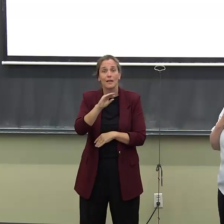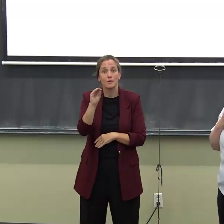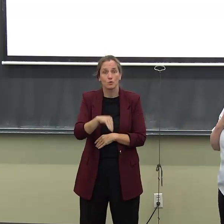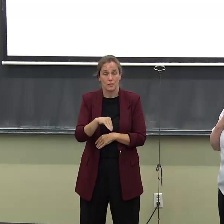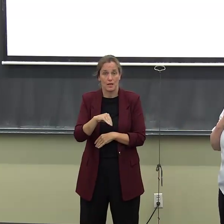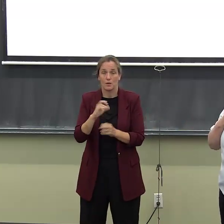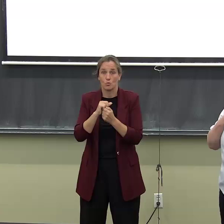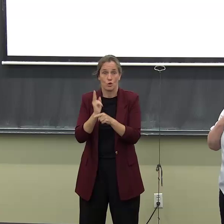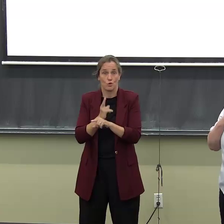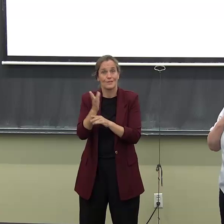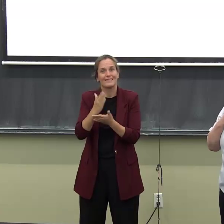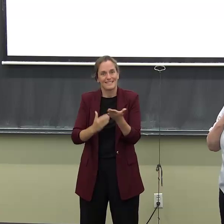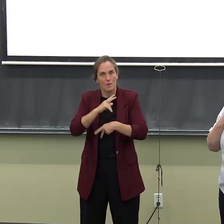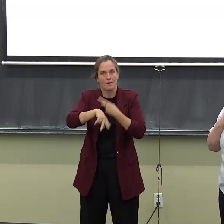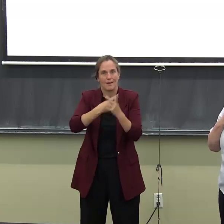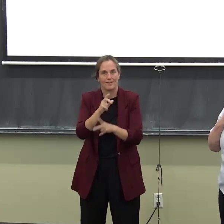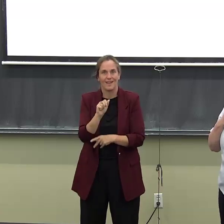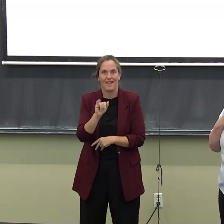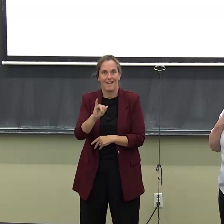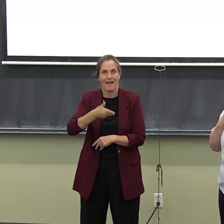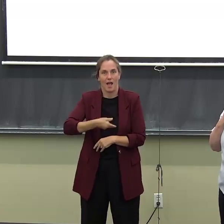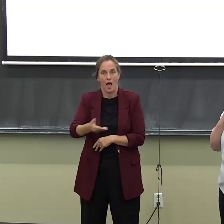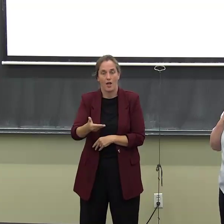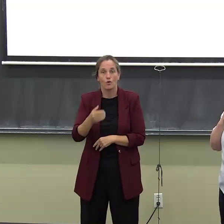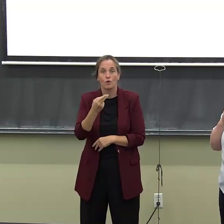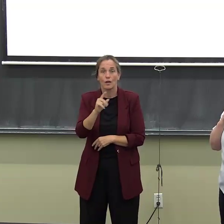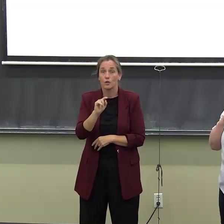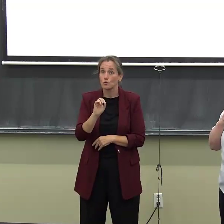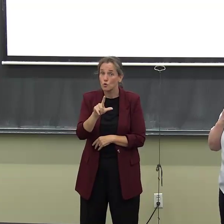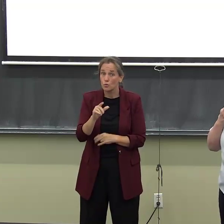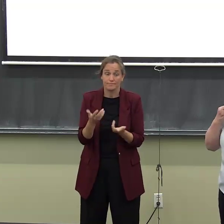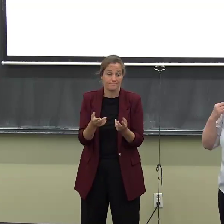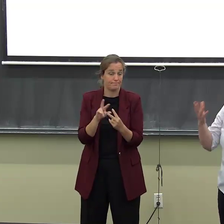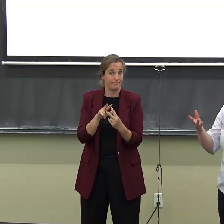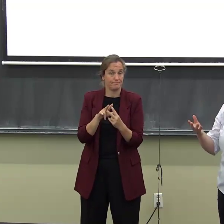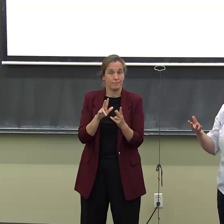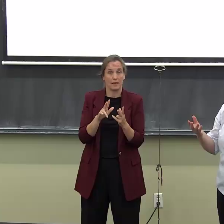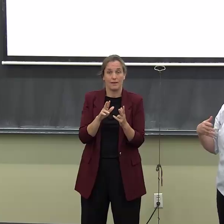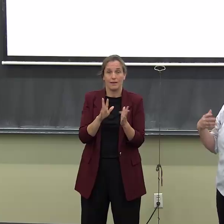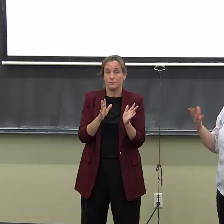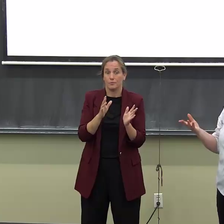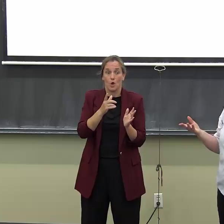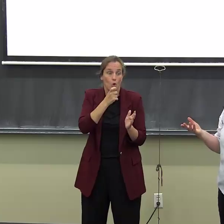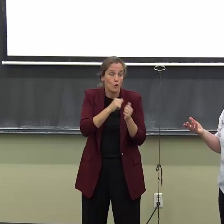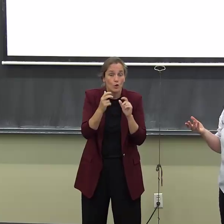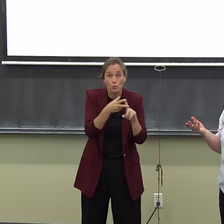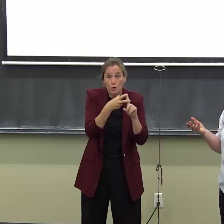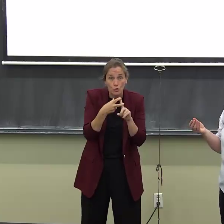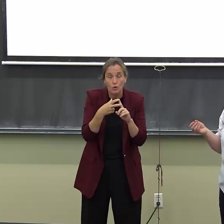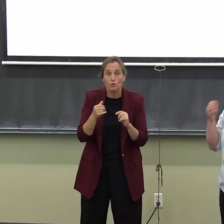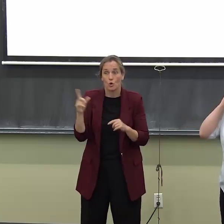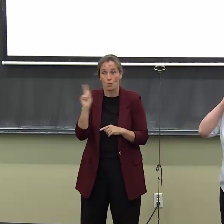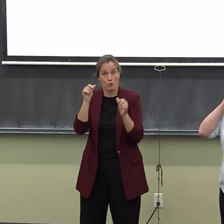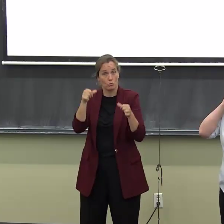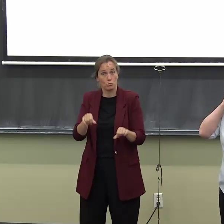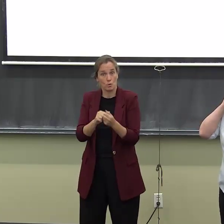of AI hiring tool. So whether it was to send out, who do you recruit? Where do you post the